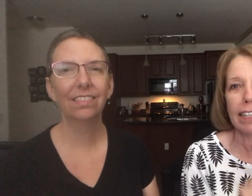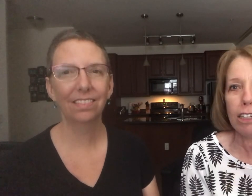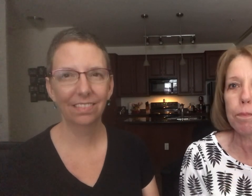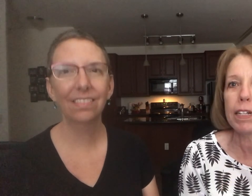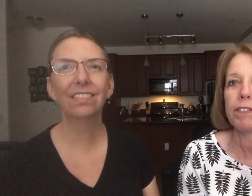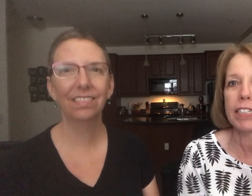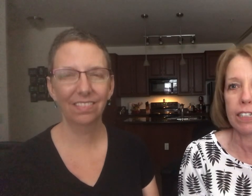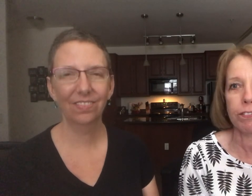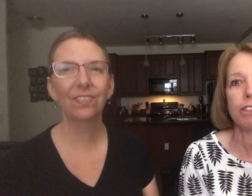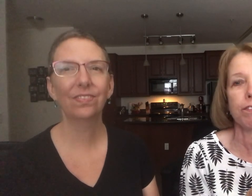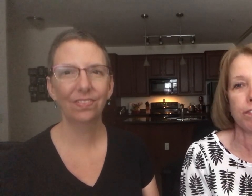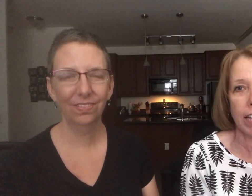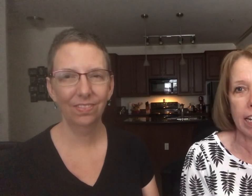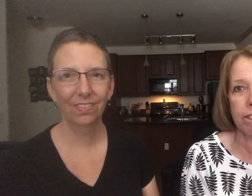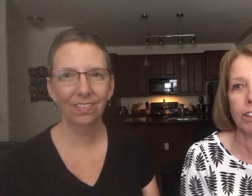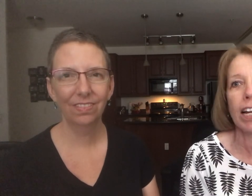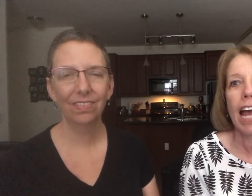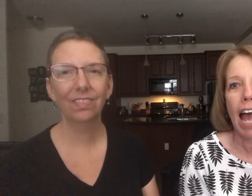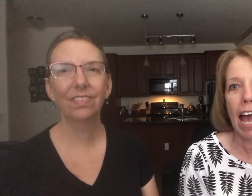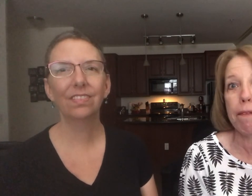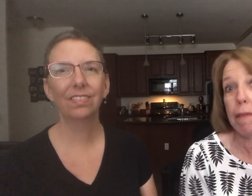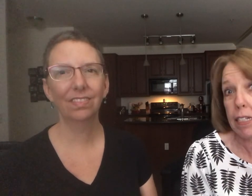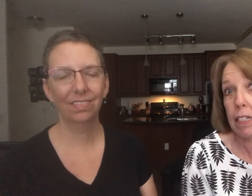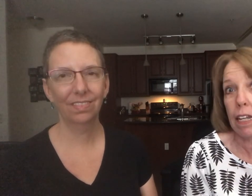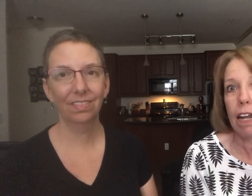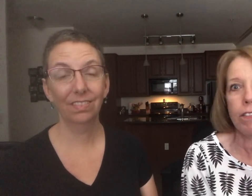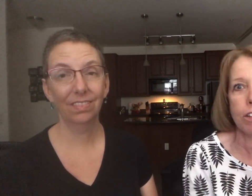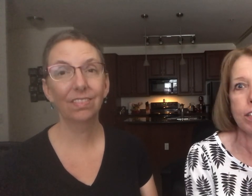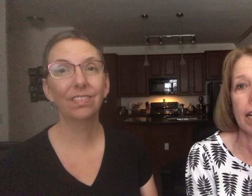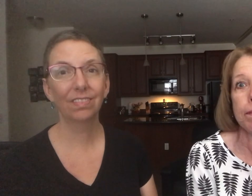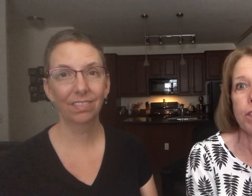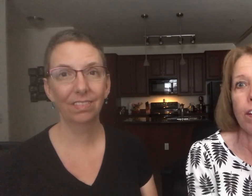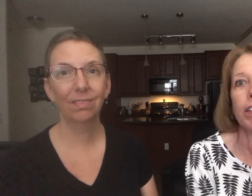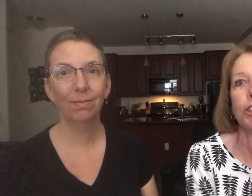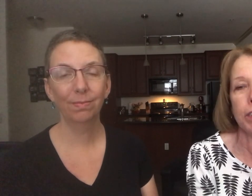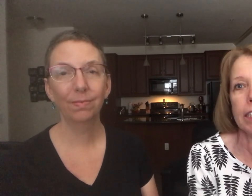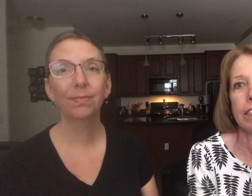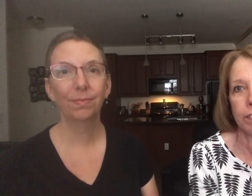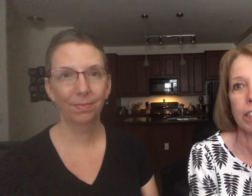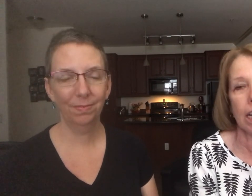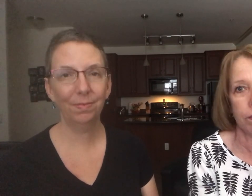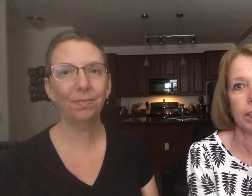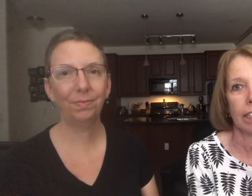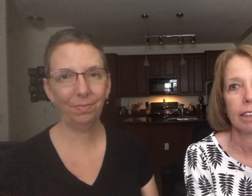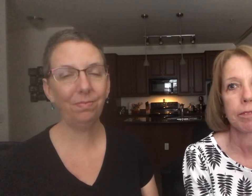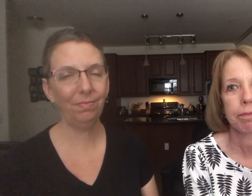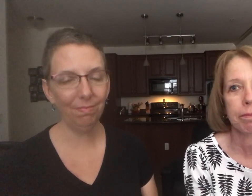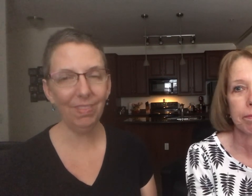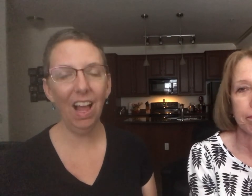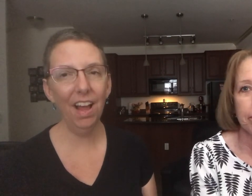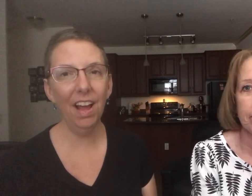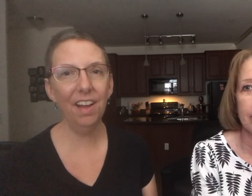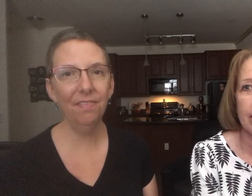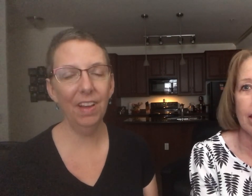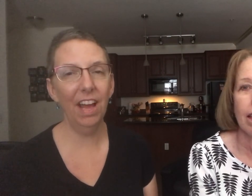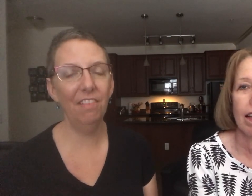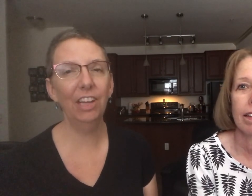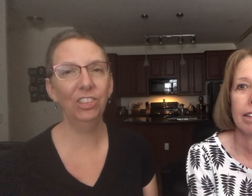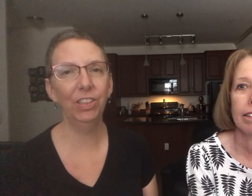little bit of a different flavor and makes a lot of those items very unique to Philadelphia. I have actually heard